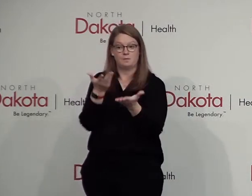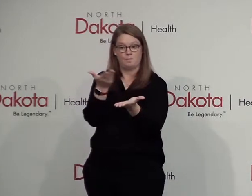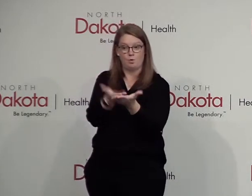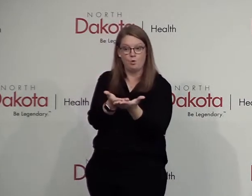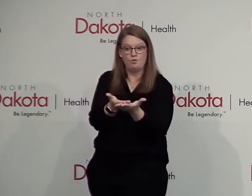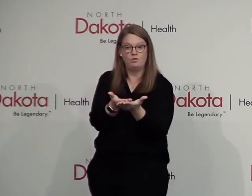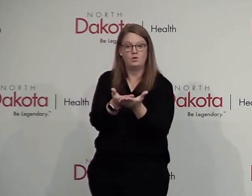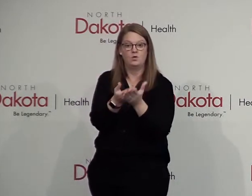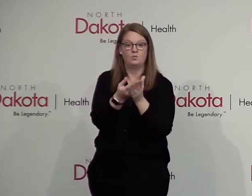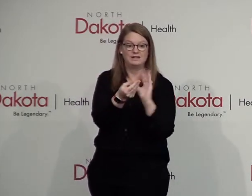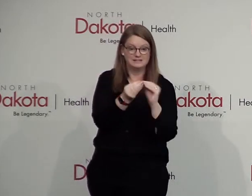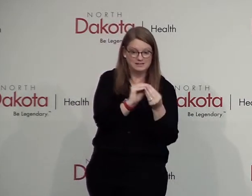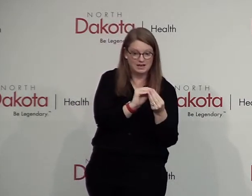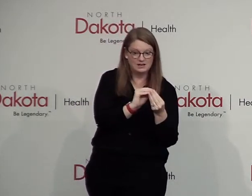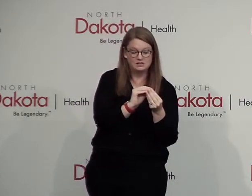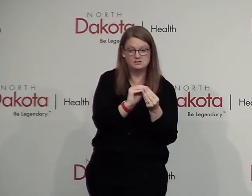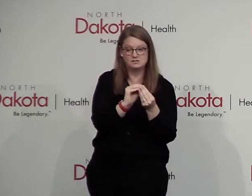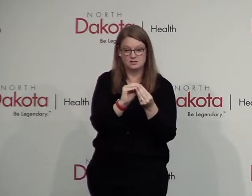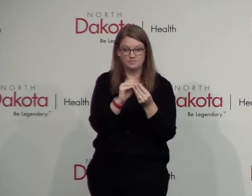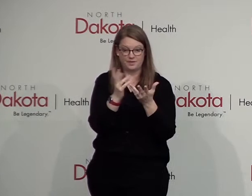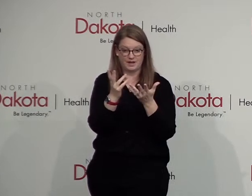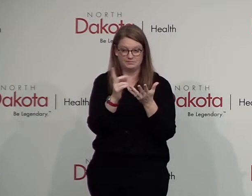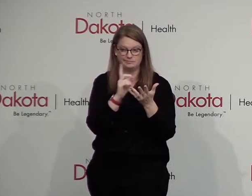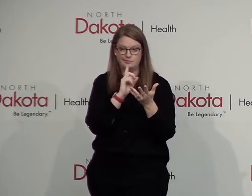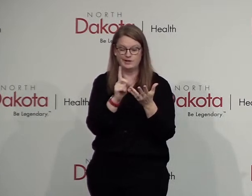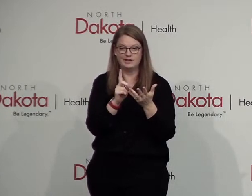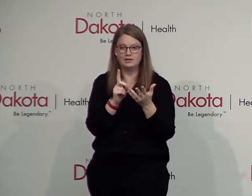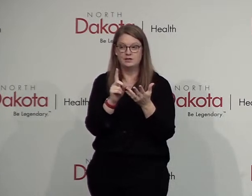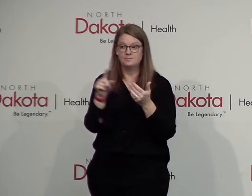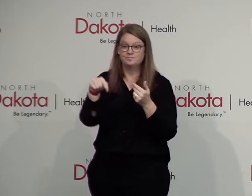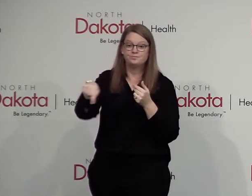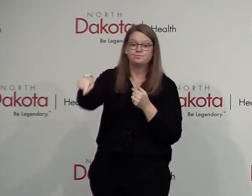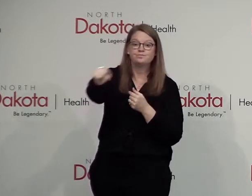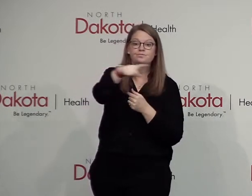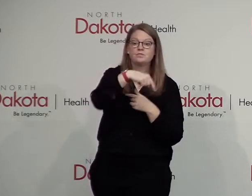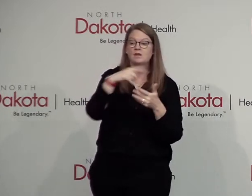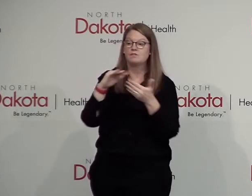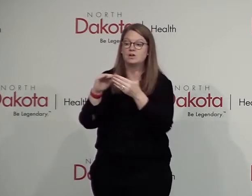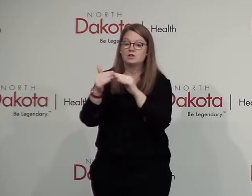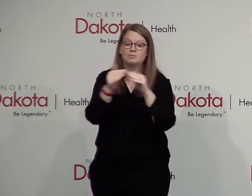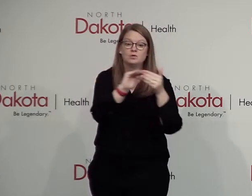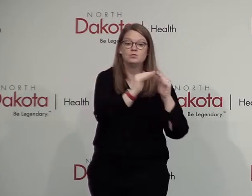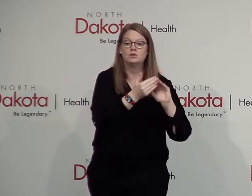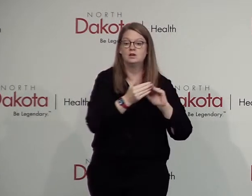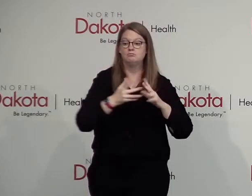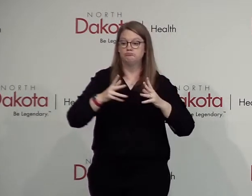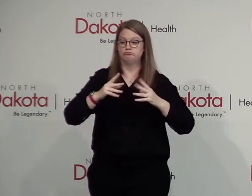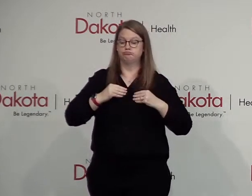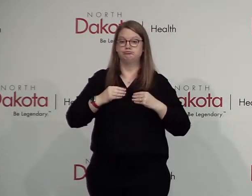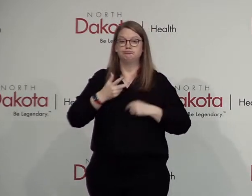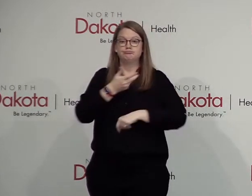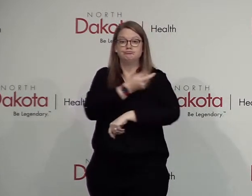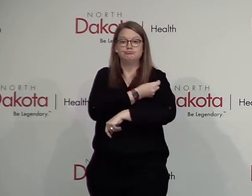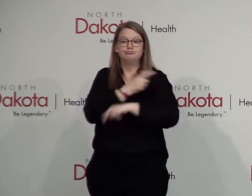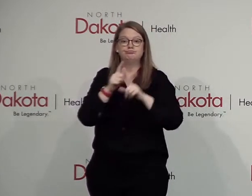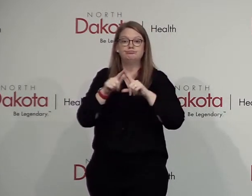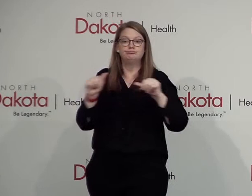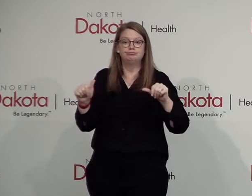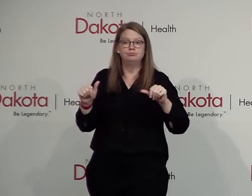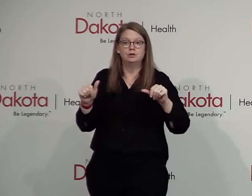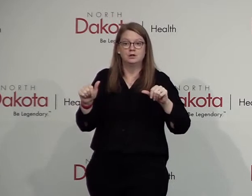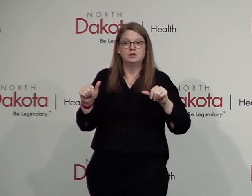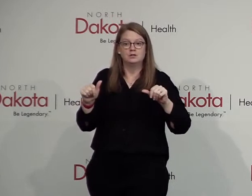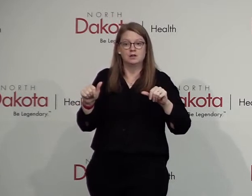if a community adopted certain health practices, including vaccinations, that they could end up with better health outcomes as a community than